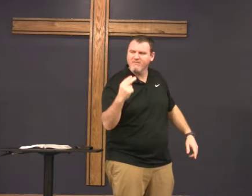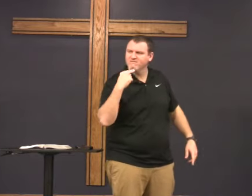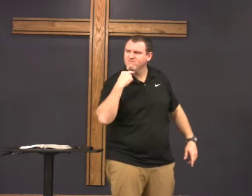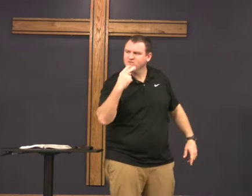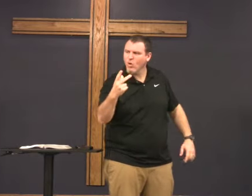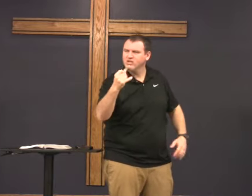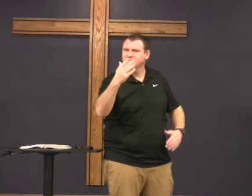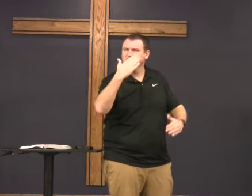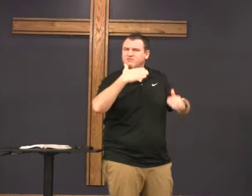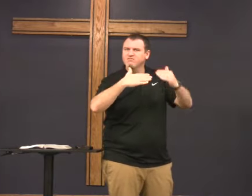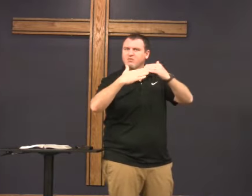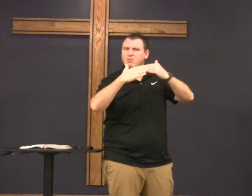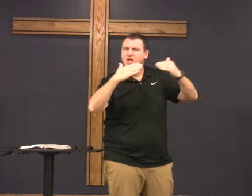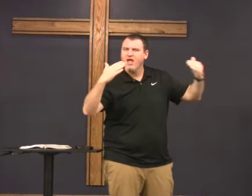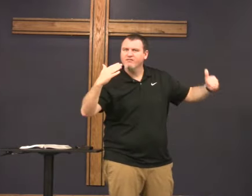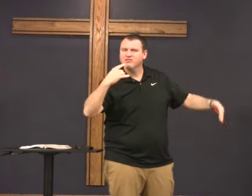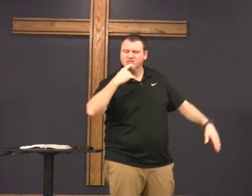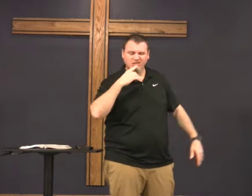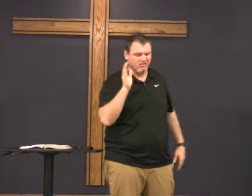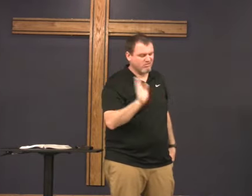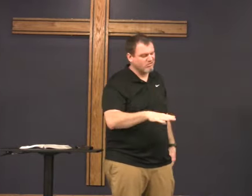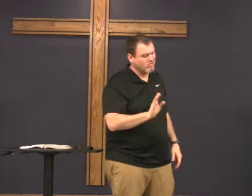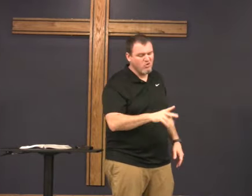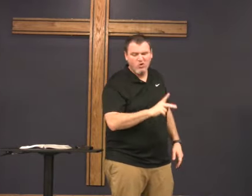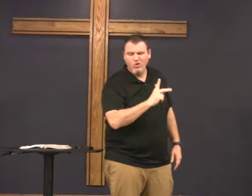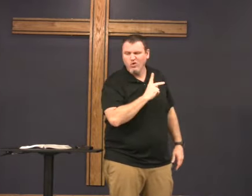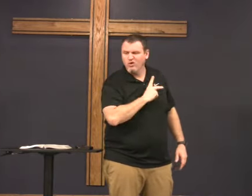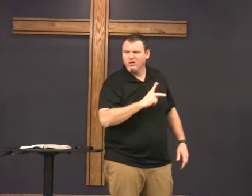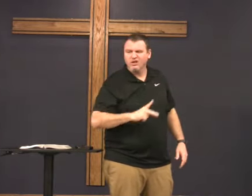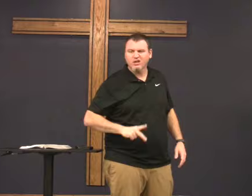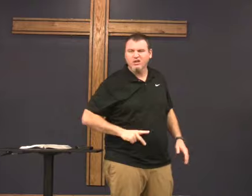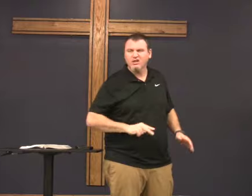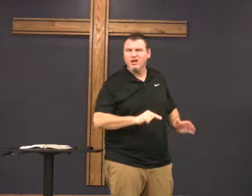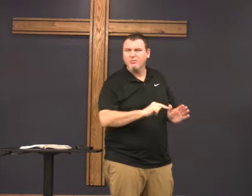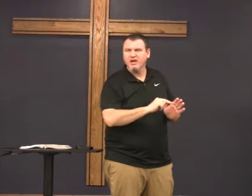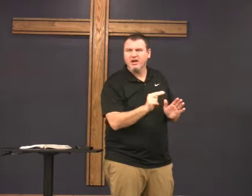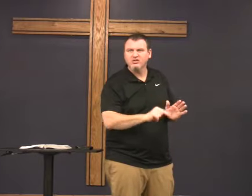mouth. That instant, a voice from heaven saying, King Nebuchadnezzar,